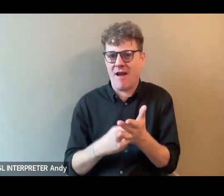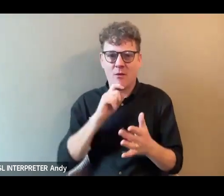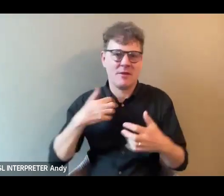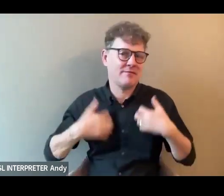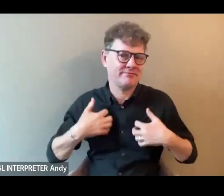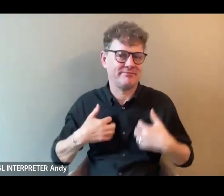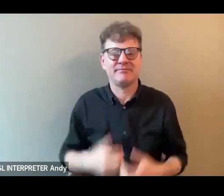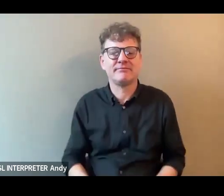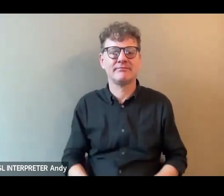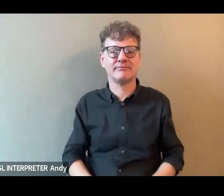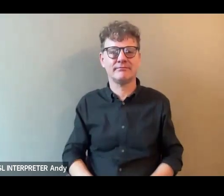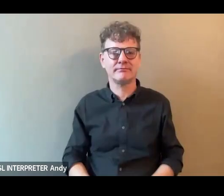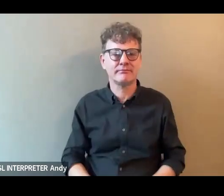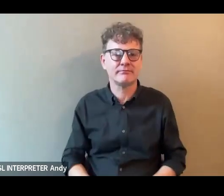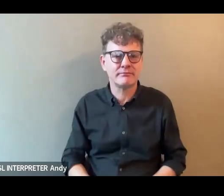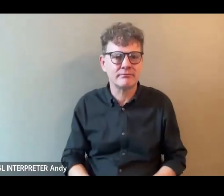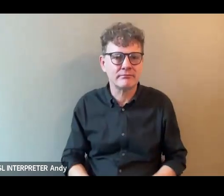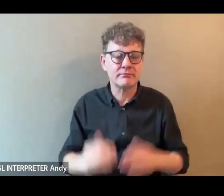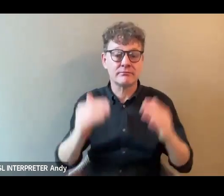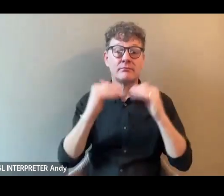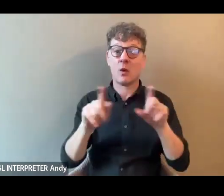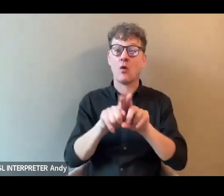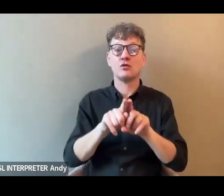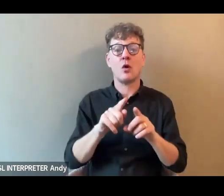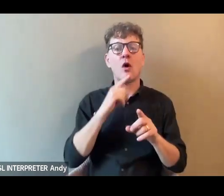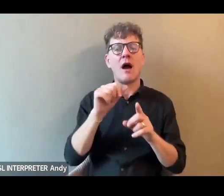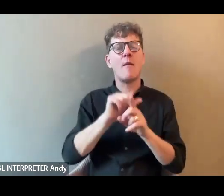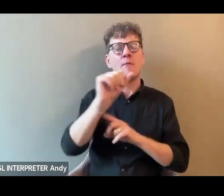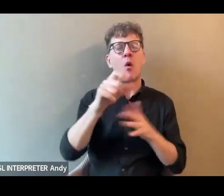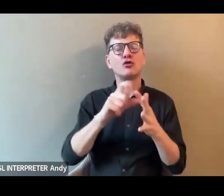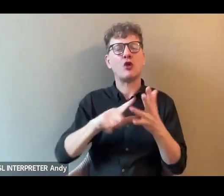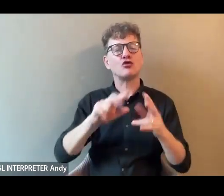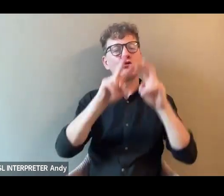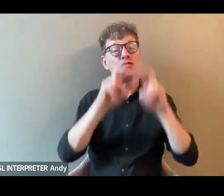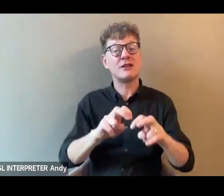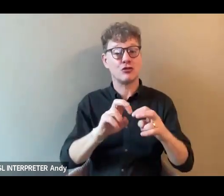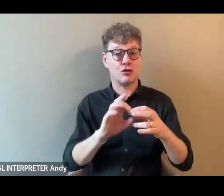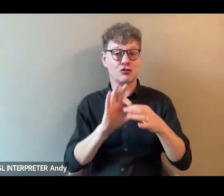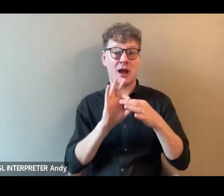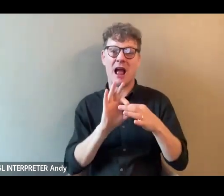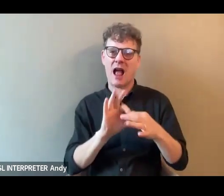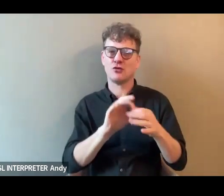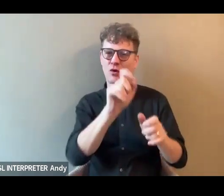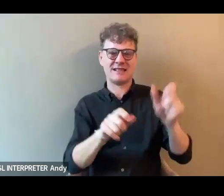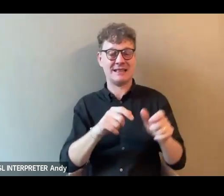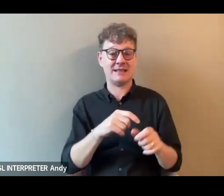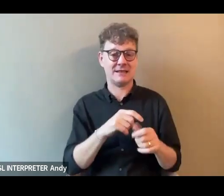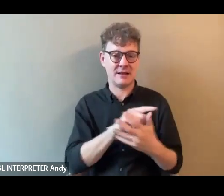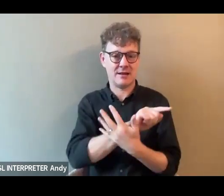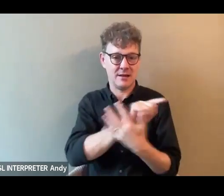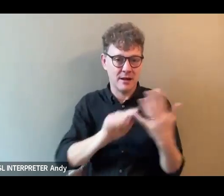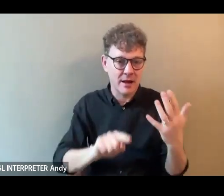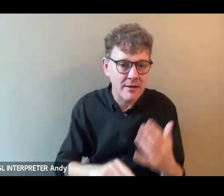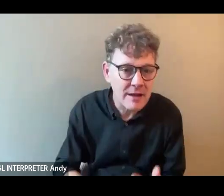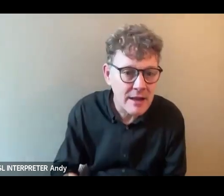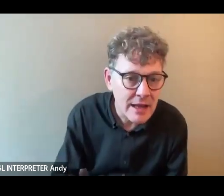So I wanted to also note our postdoctoral research associates, who we would also not be here without today. So we've got